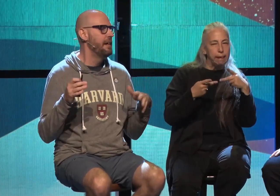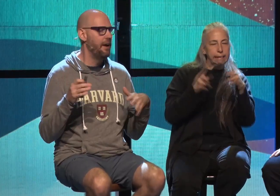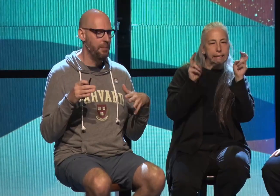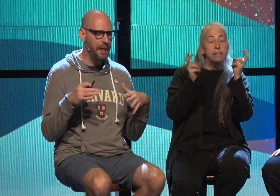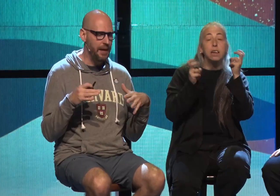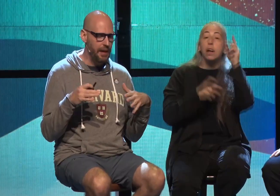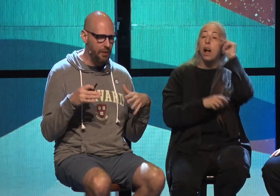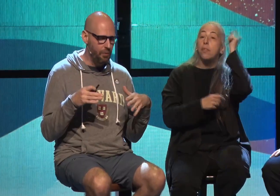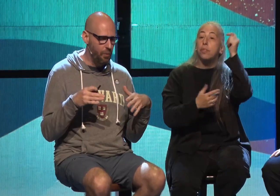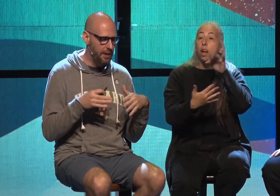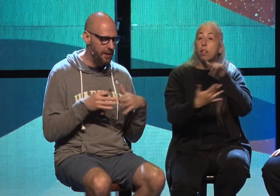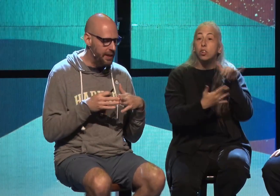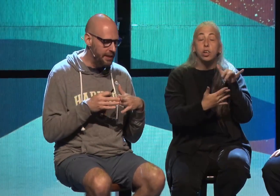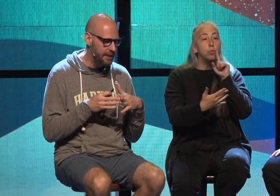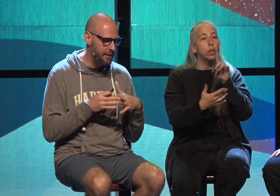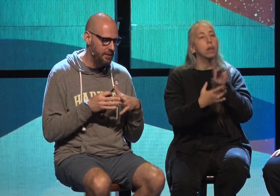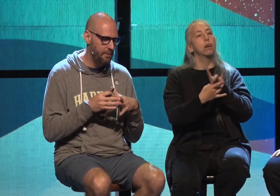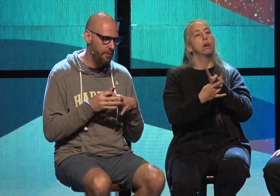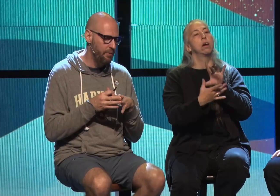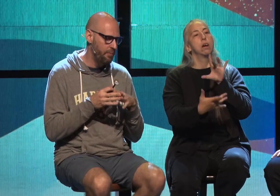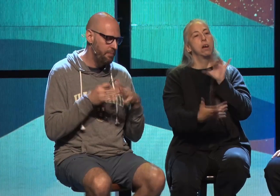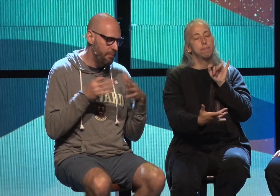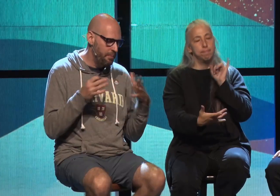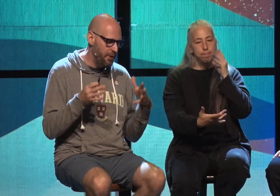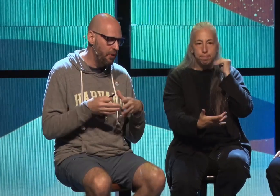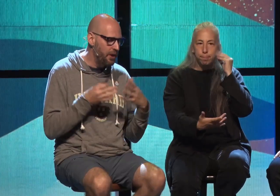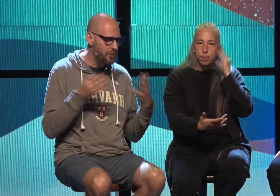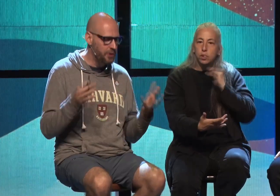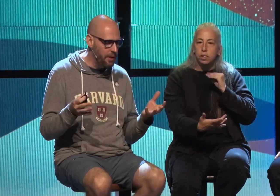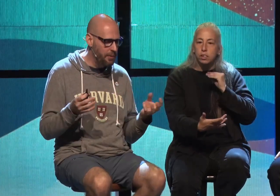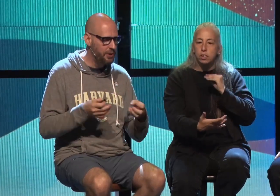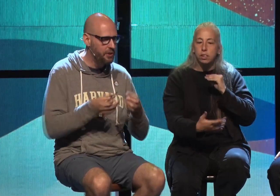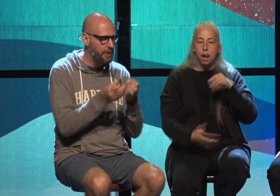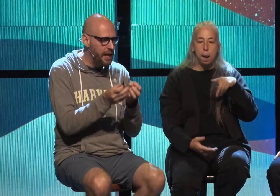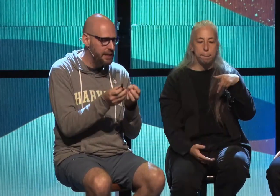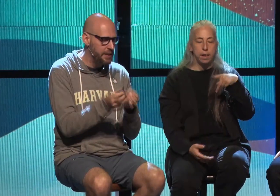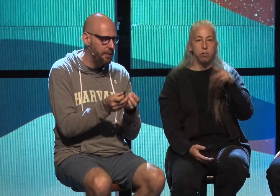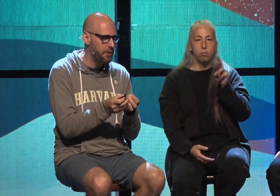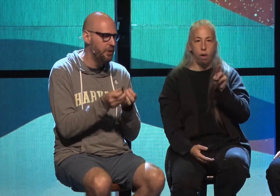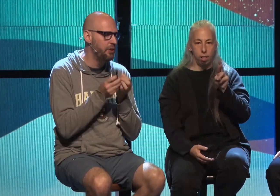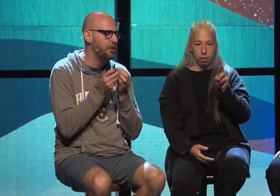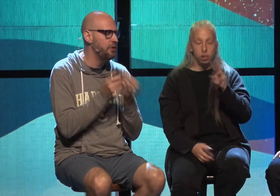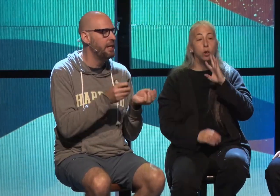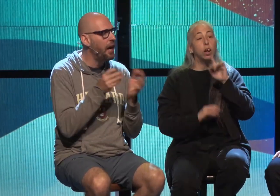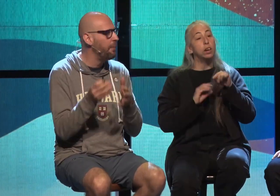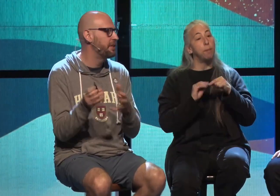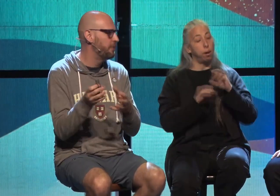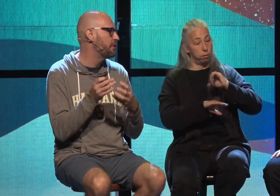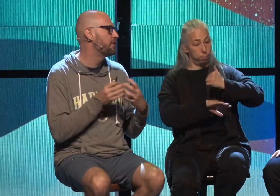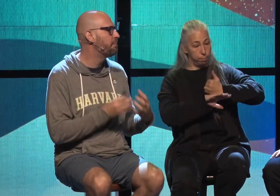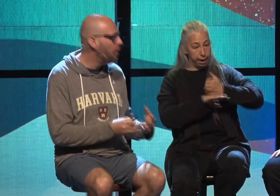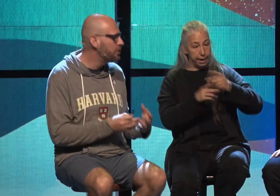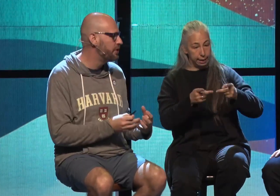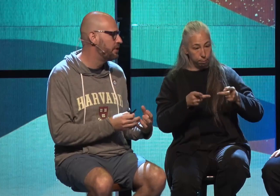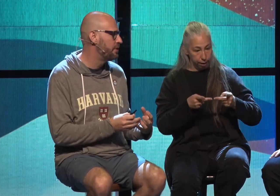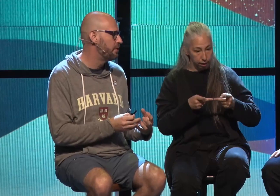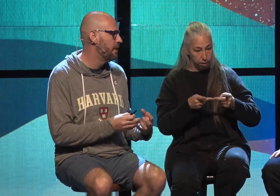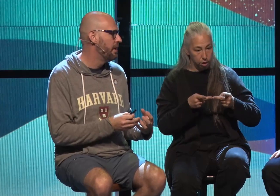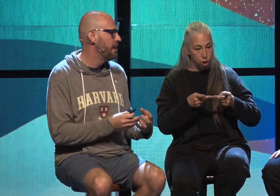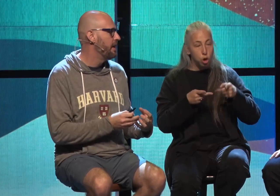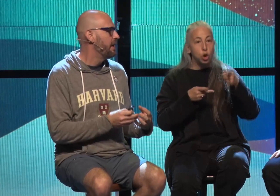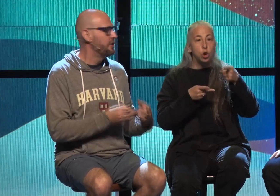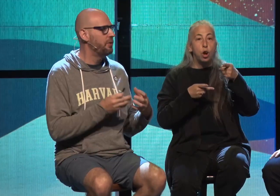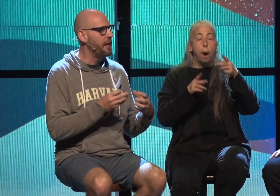go. And one of the things that Peter Rollins will talk about is he'll create this space where you can do the opposite of what you're supposed to